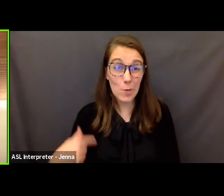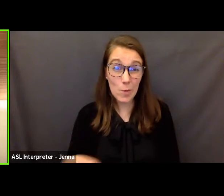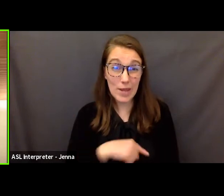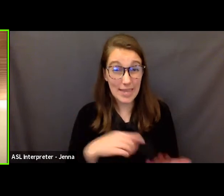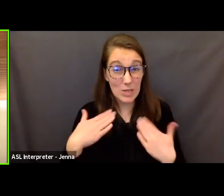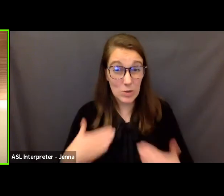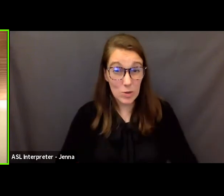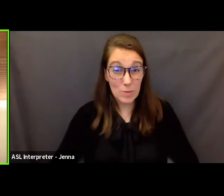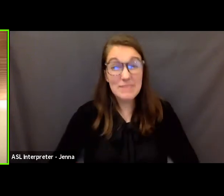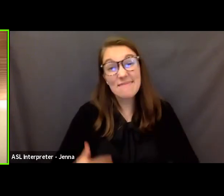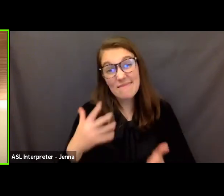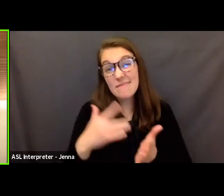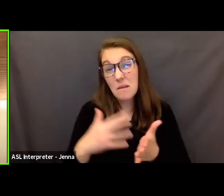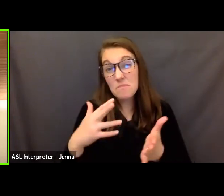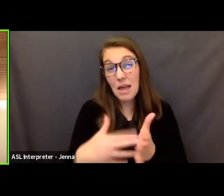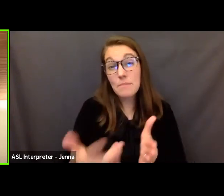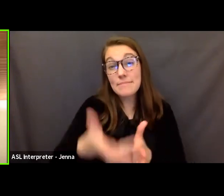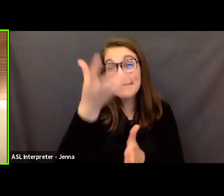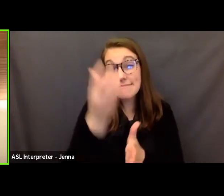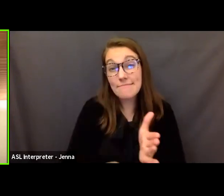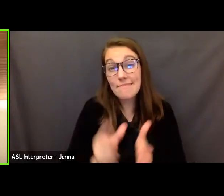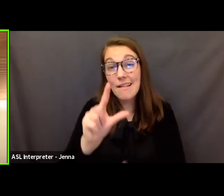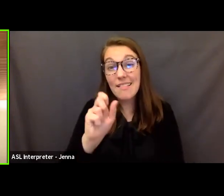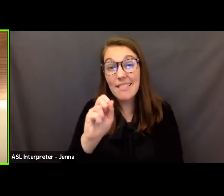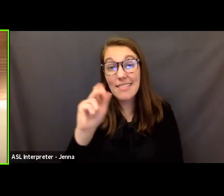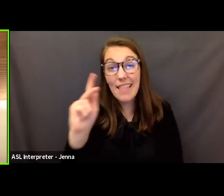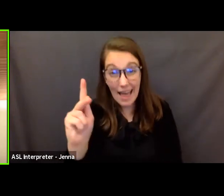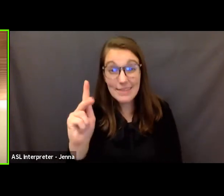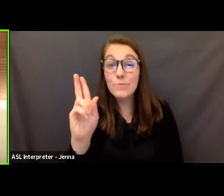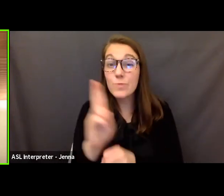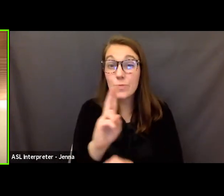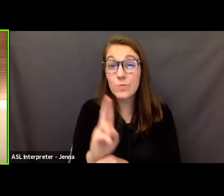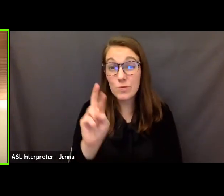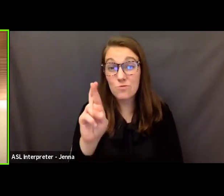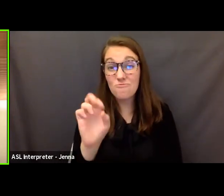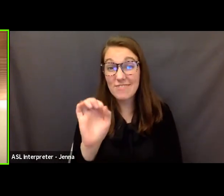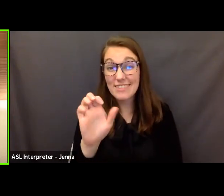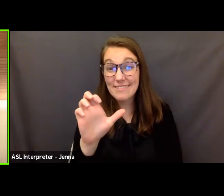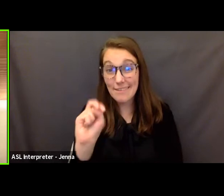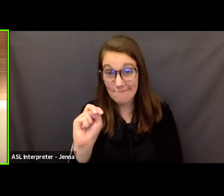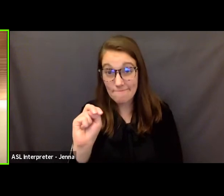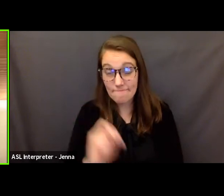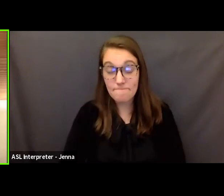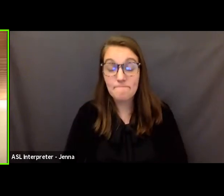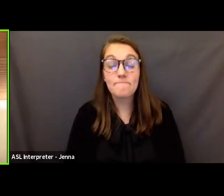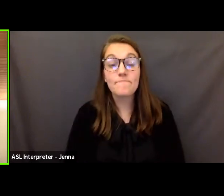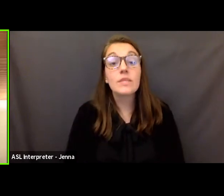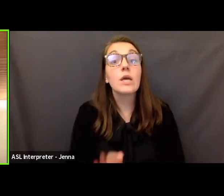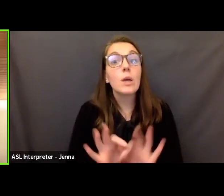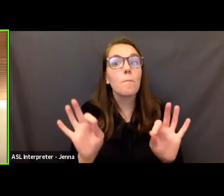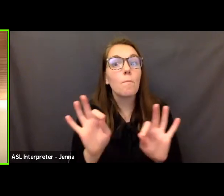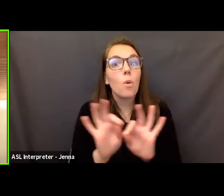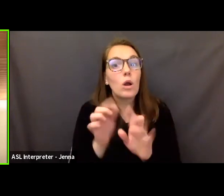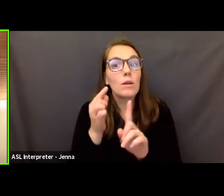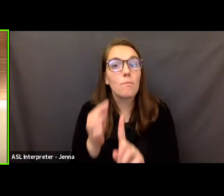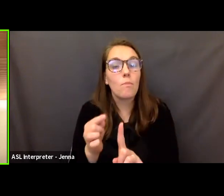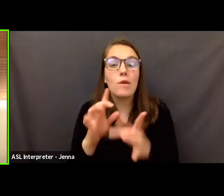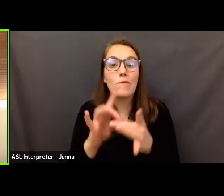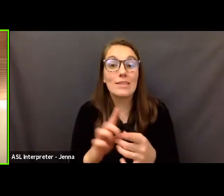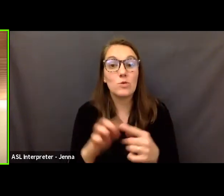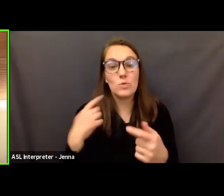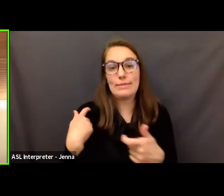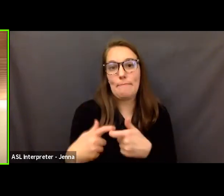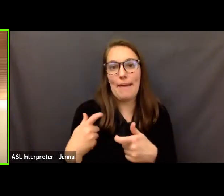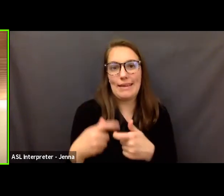reason. Now, among the most important interpretive points relevant to the 16th century Spanish colonial debates are at